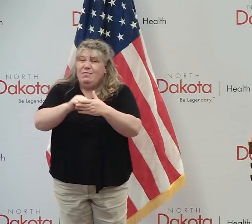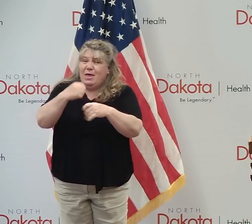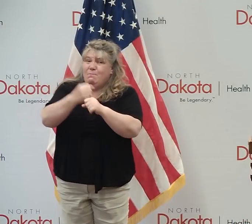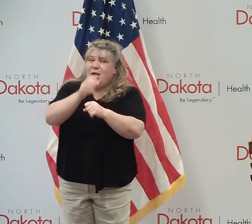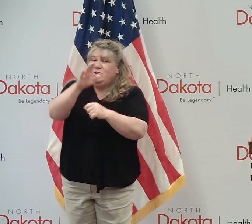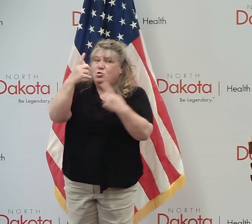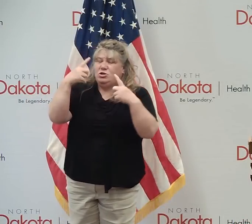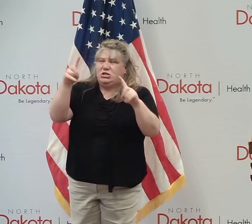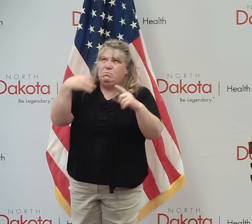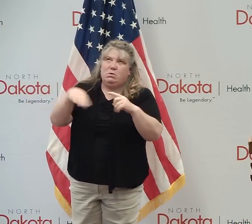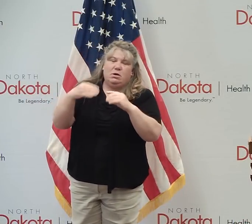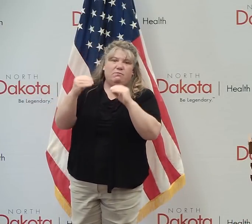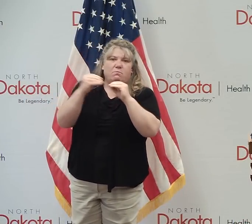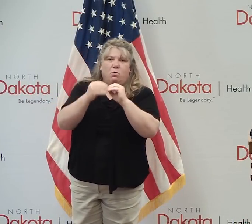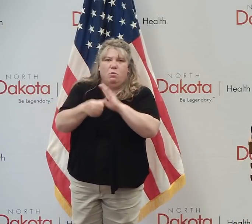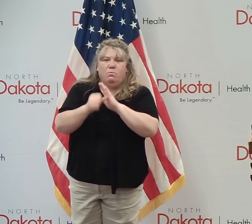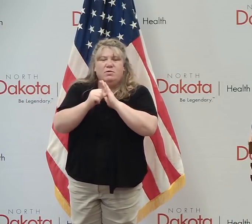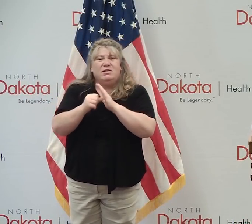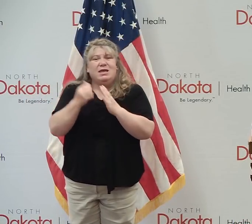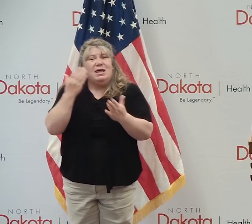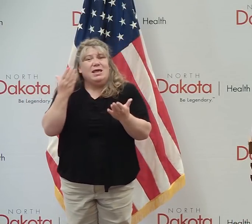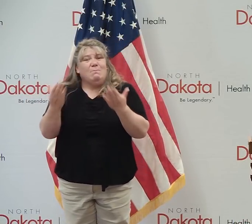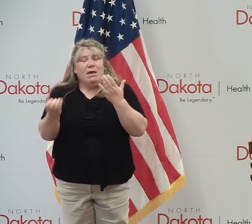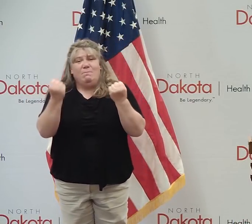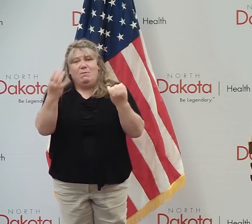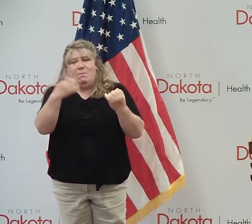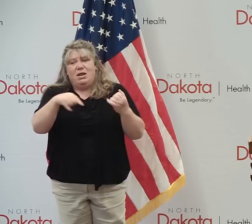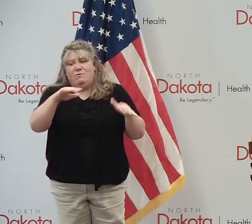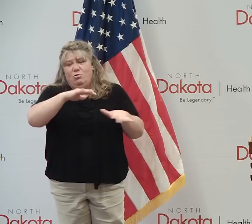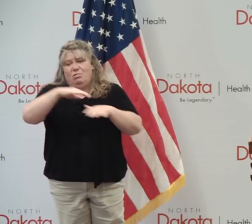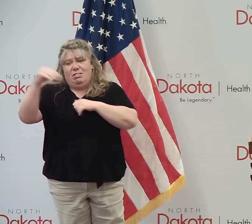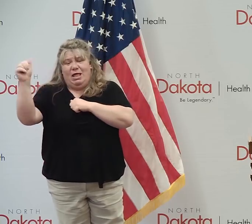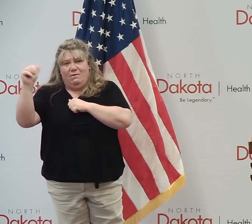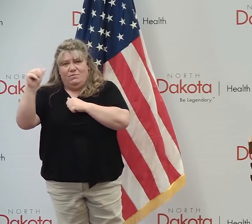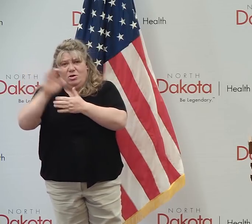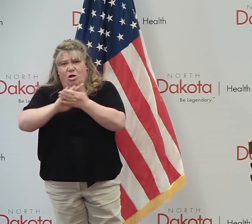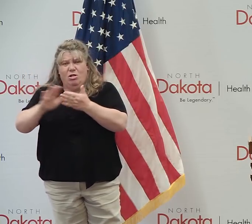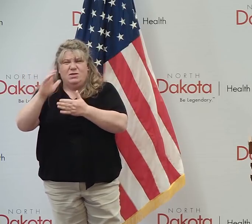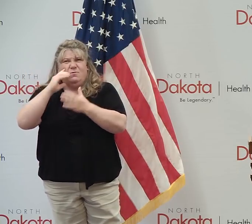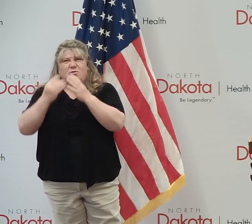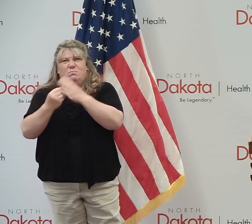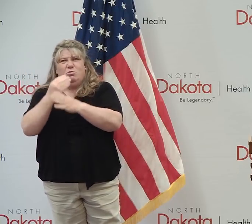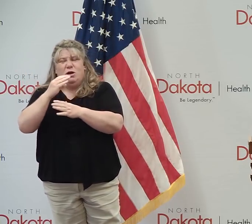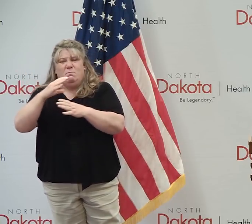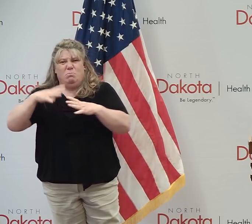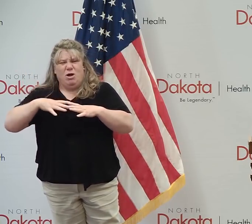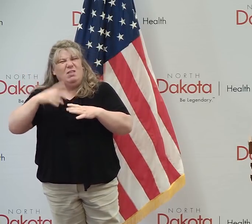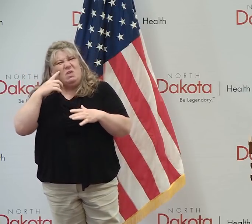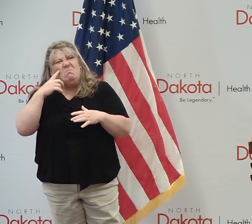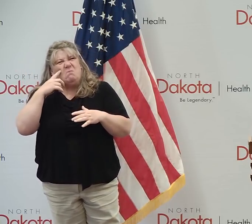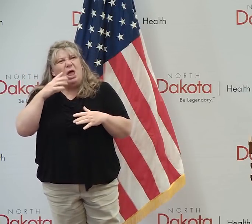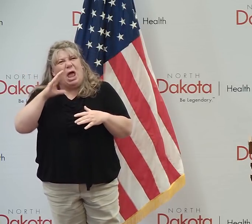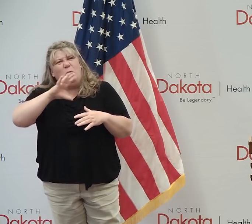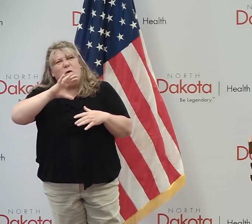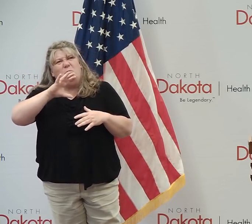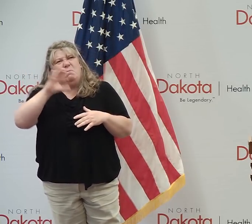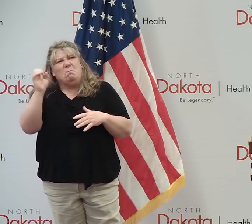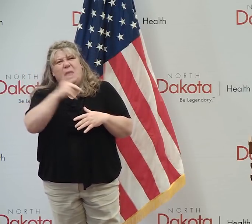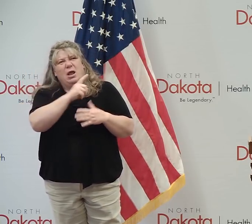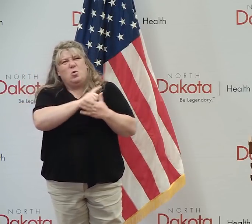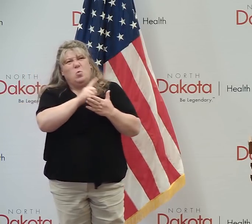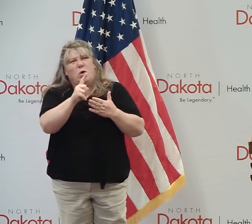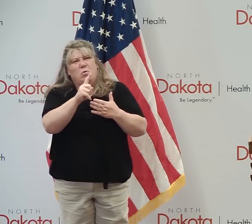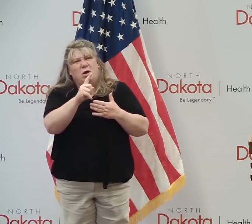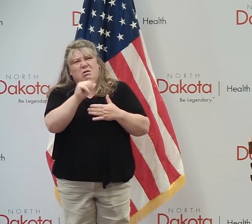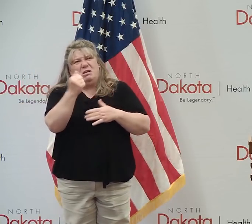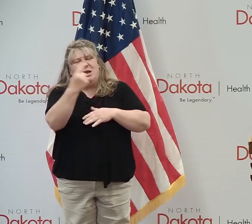more impressive. Many of you may have left campus for your spring break, thinking you're going to be gone for a week or 10 days and